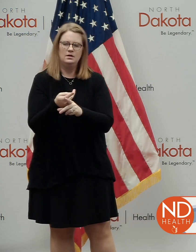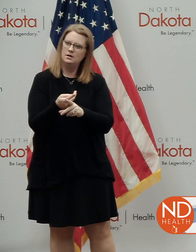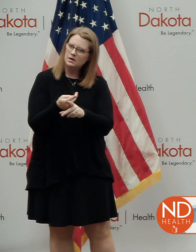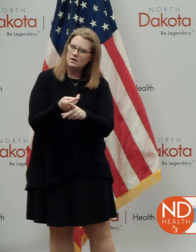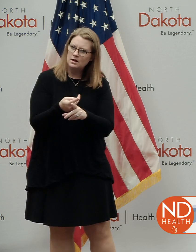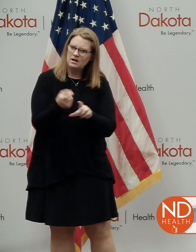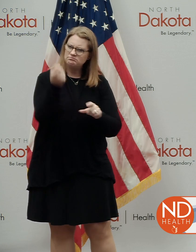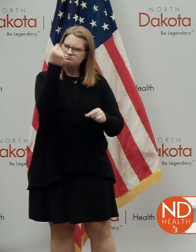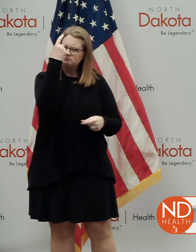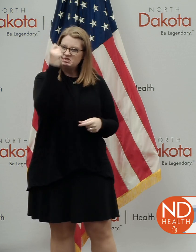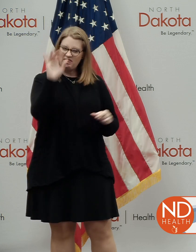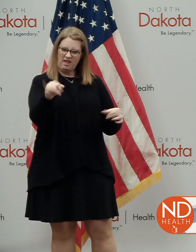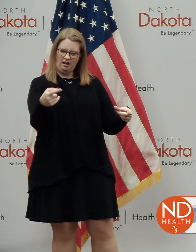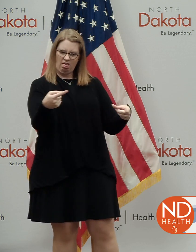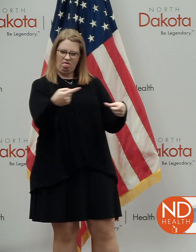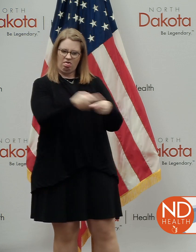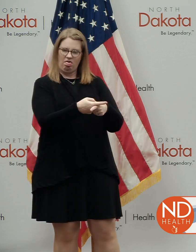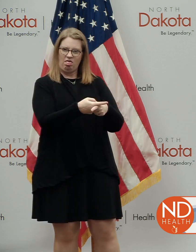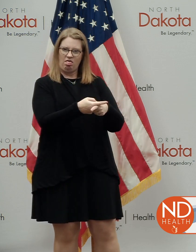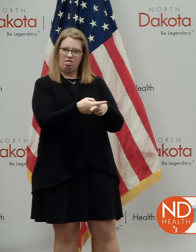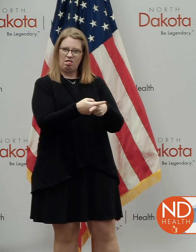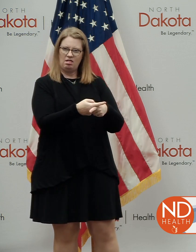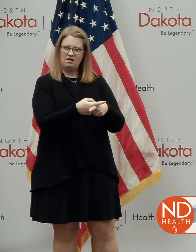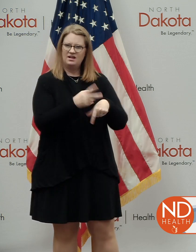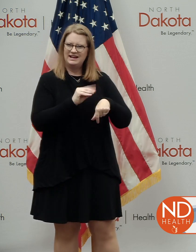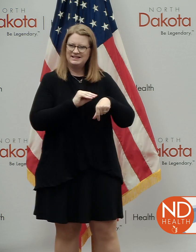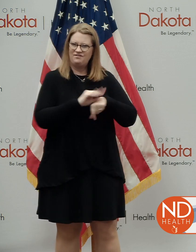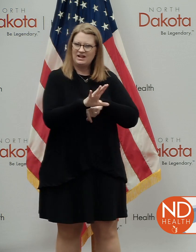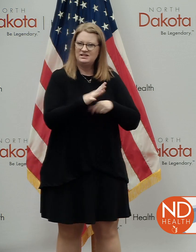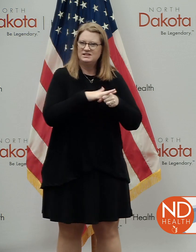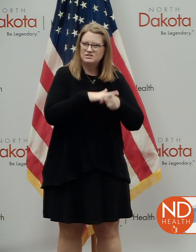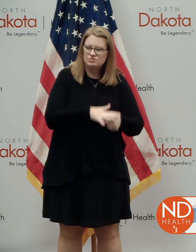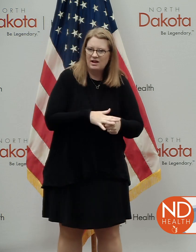the well-being and the stress and the anxiety of our